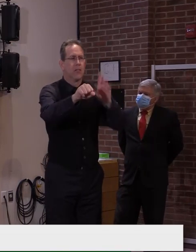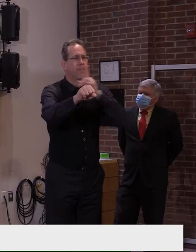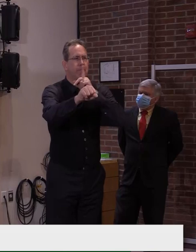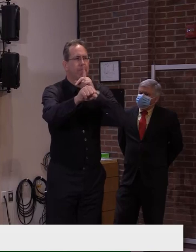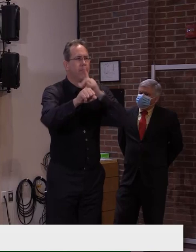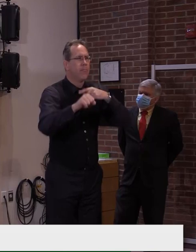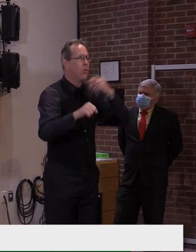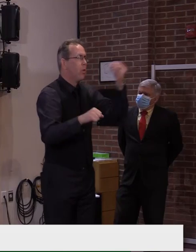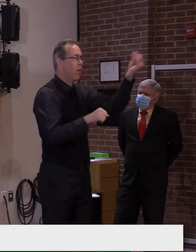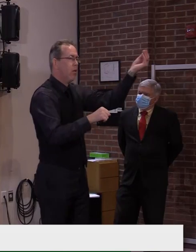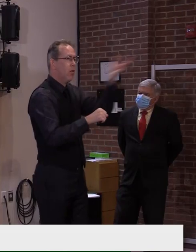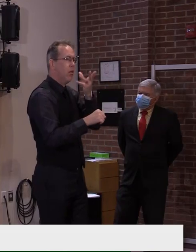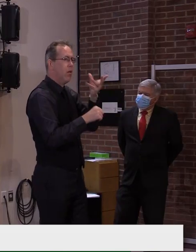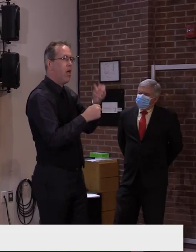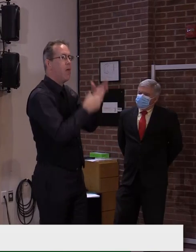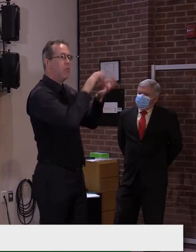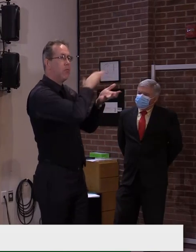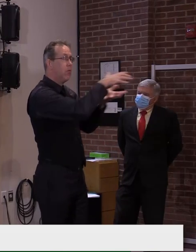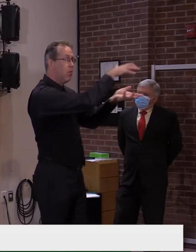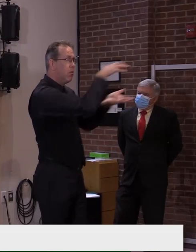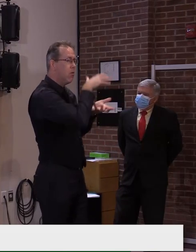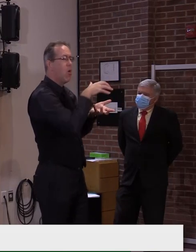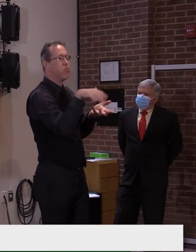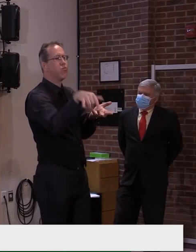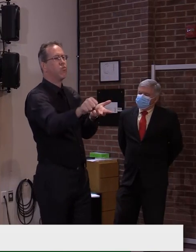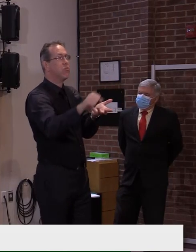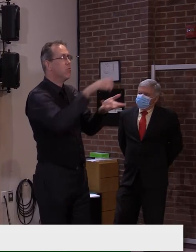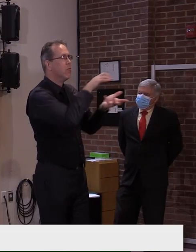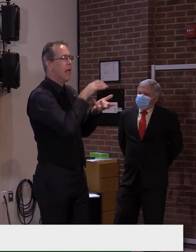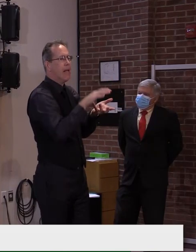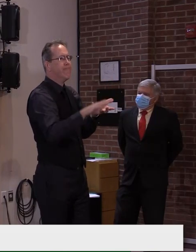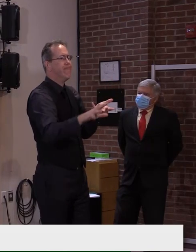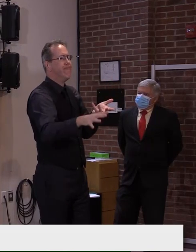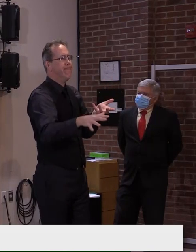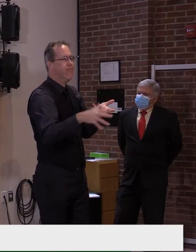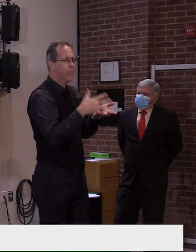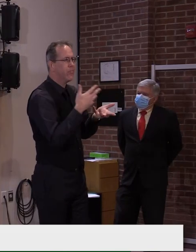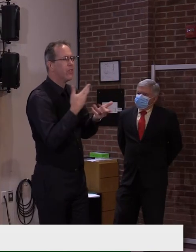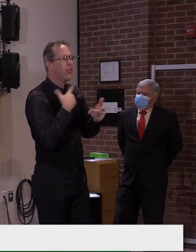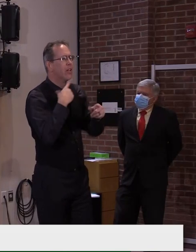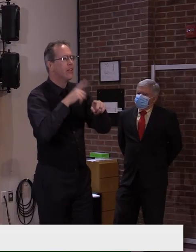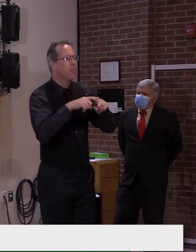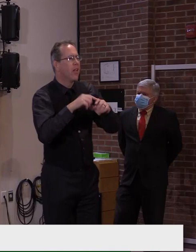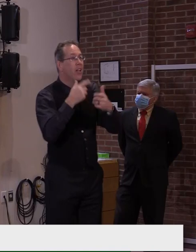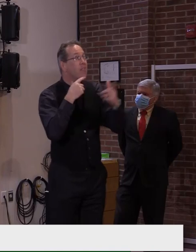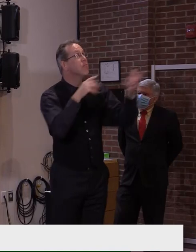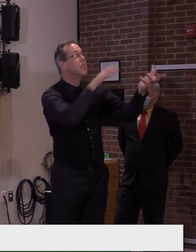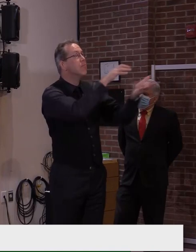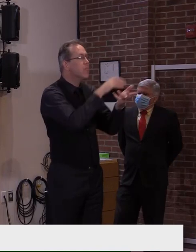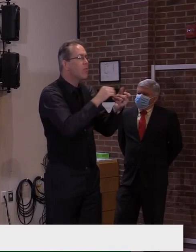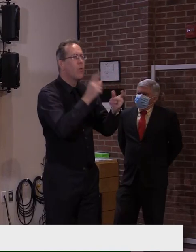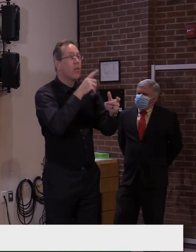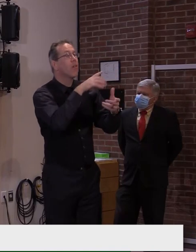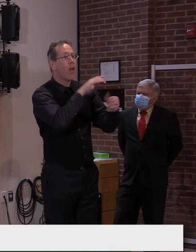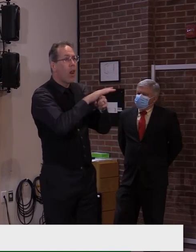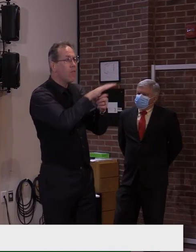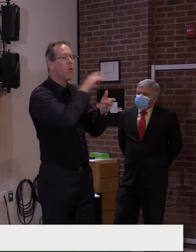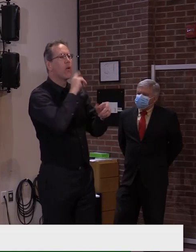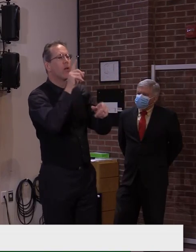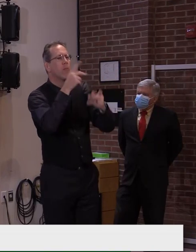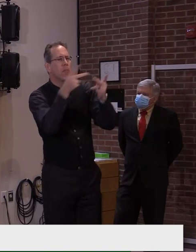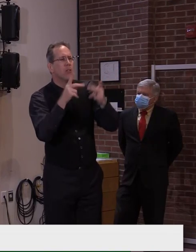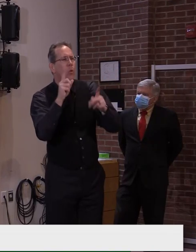you know, our thought is we're just going to have to use distribution points at some locations and try to get them